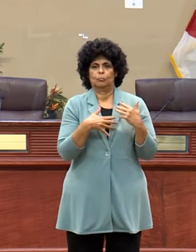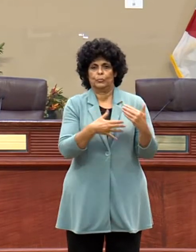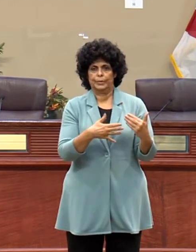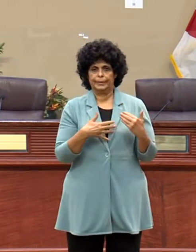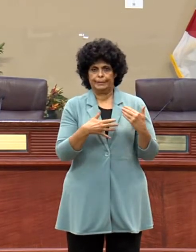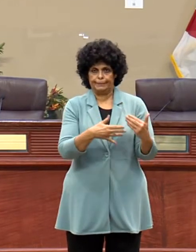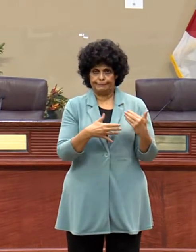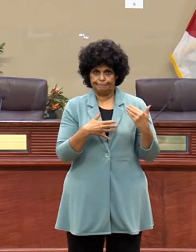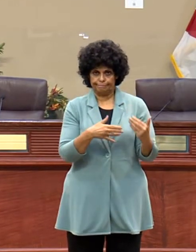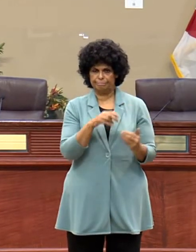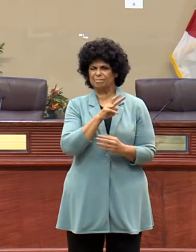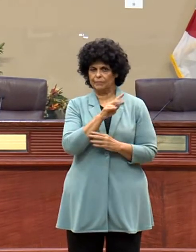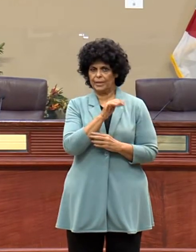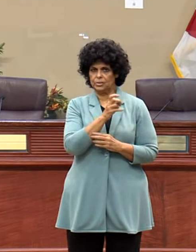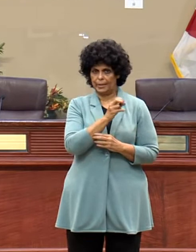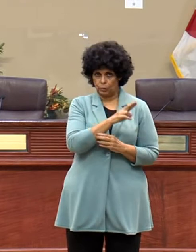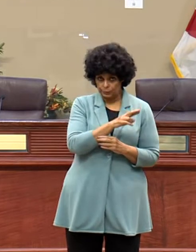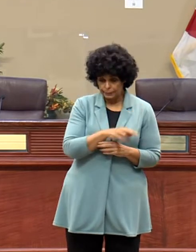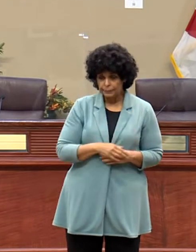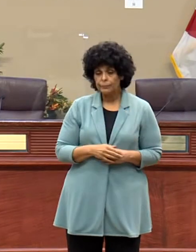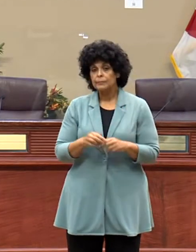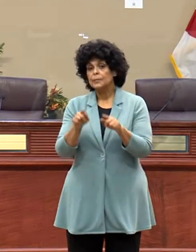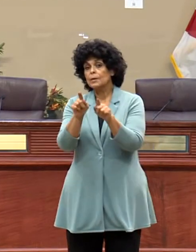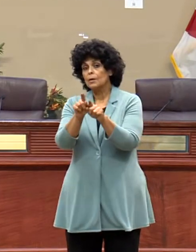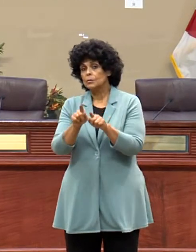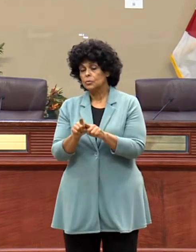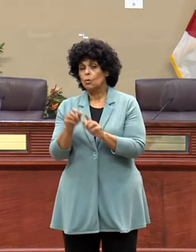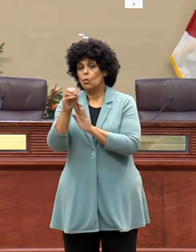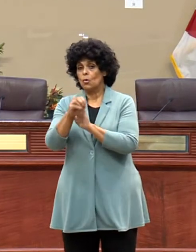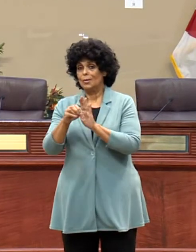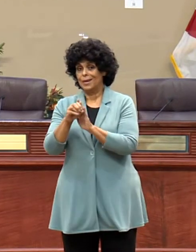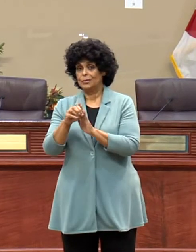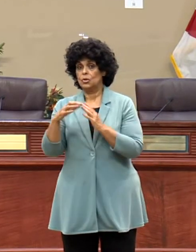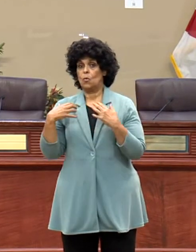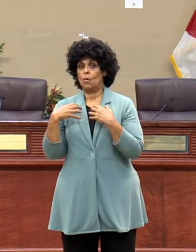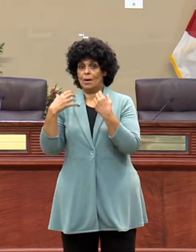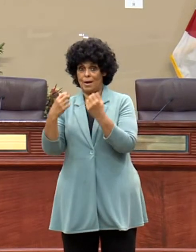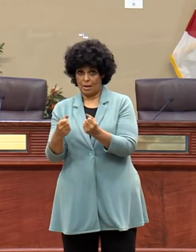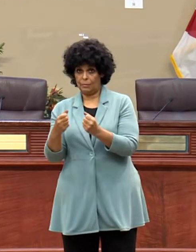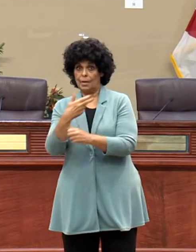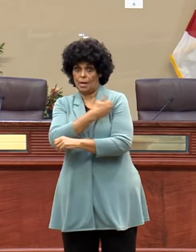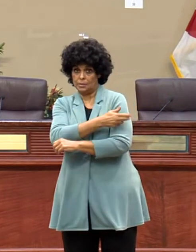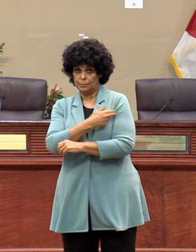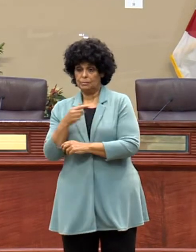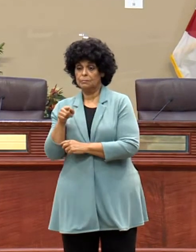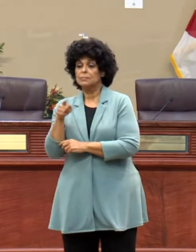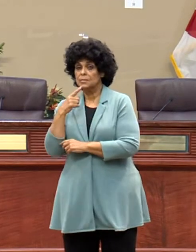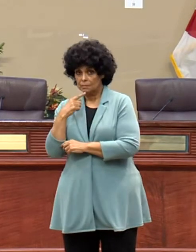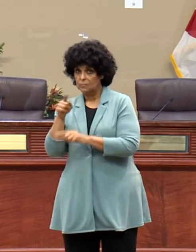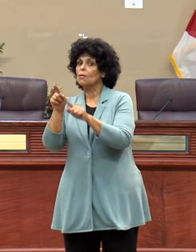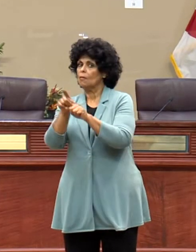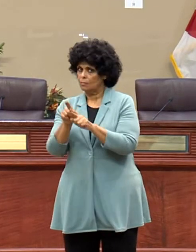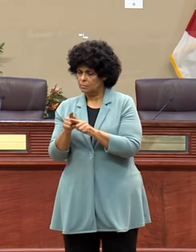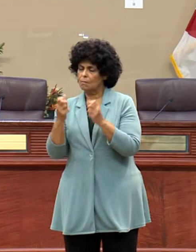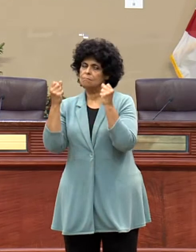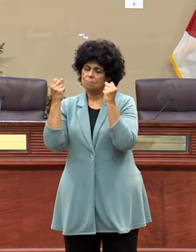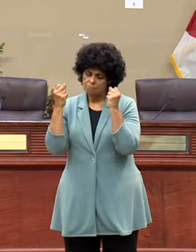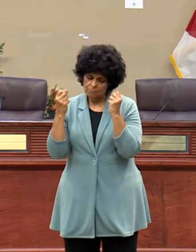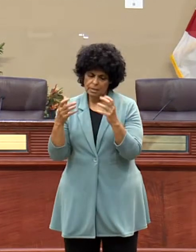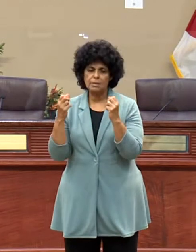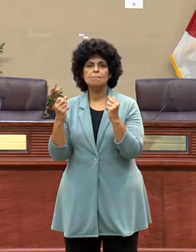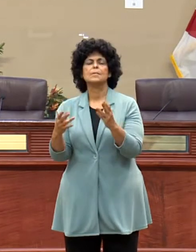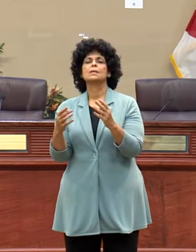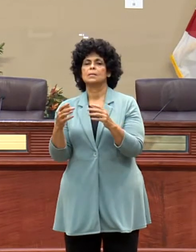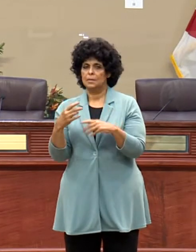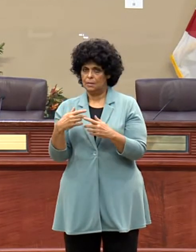Orlando Health. They too stated that they have a significant number of COVID positive patients. And we spoke with Noir's